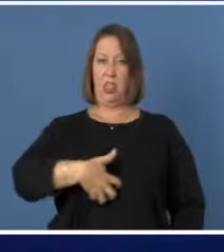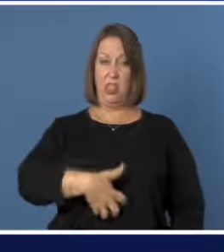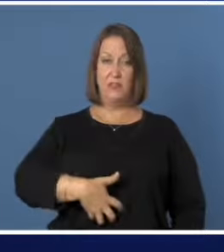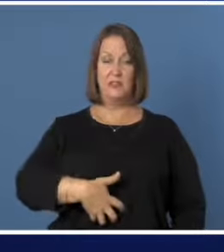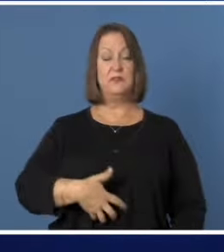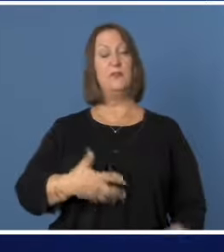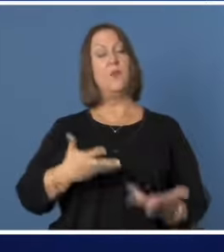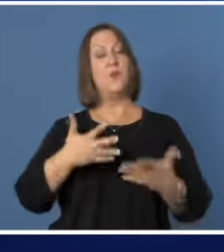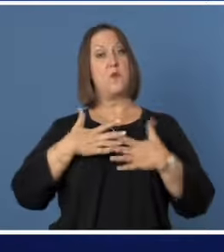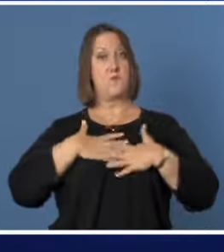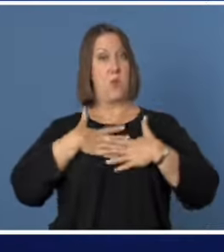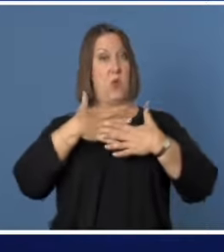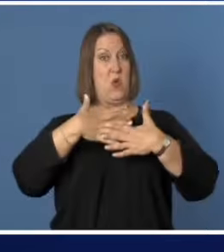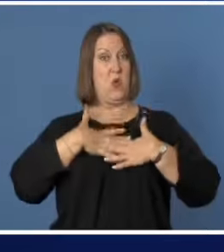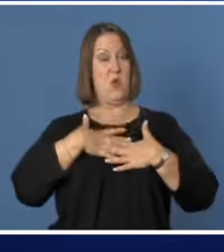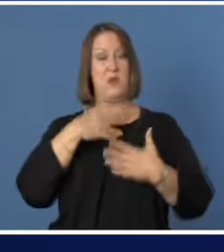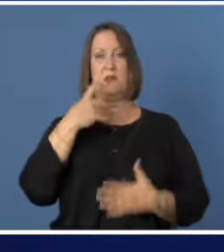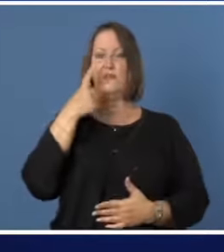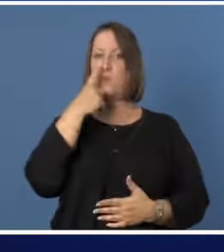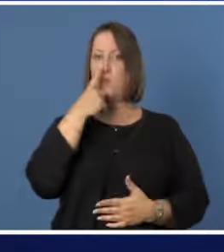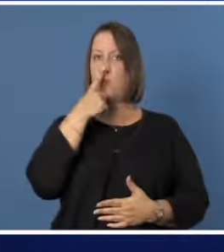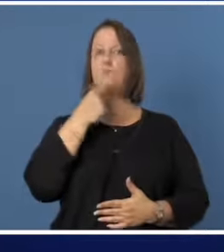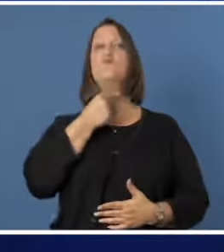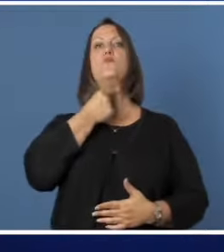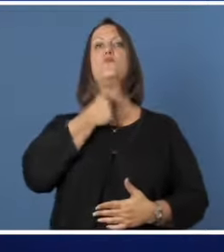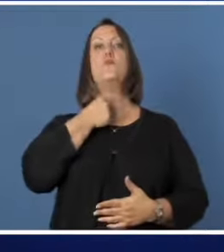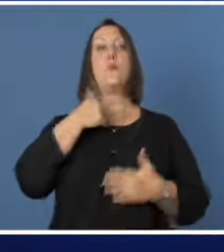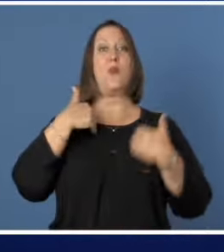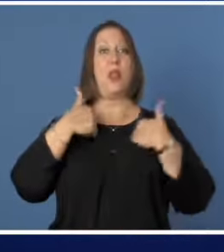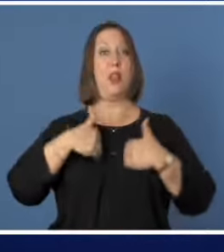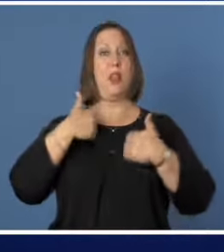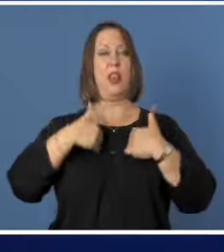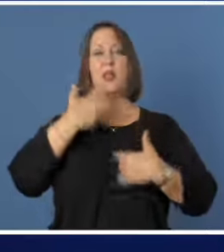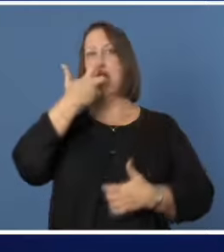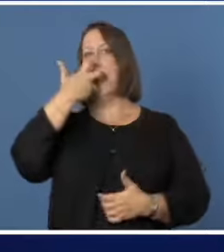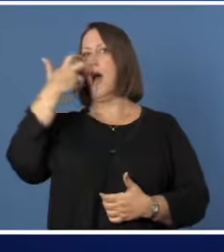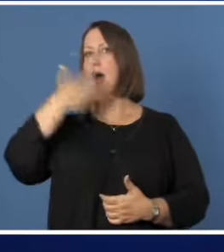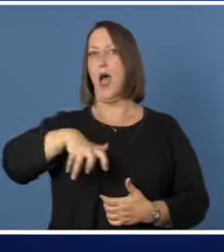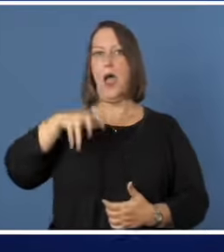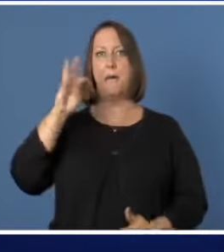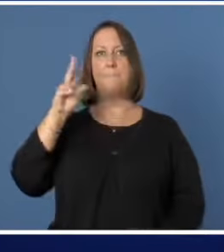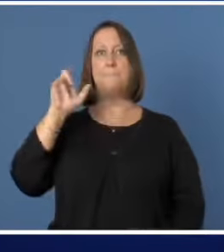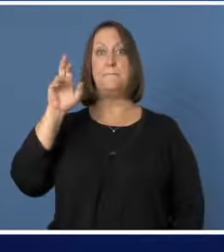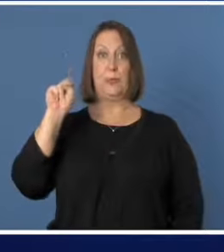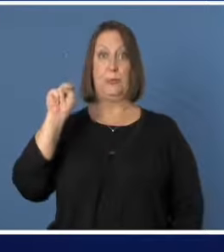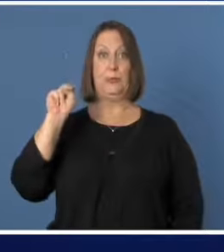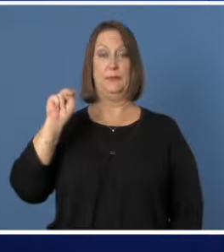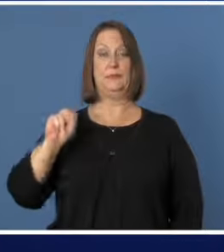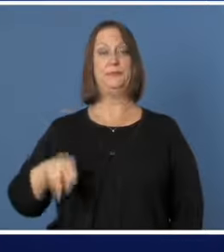nauseated, or having a burning sensation in the nose, throat, and lungs.